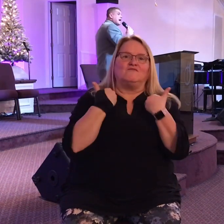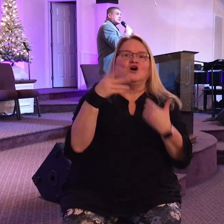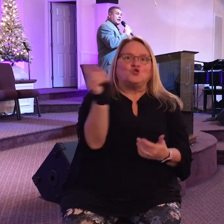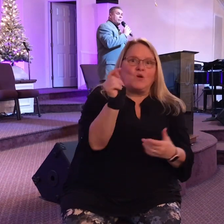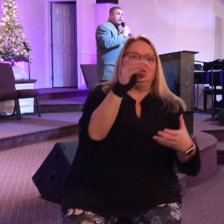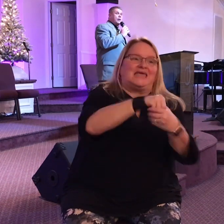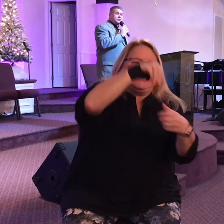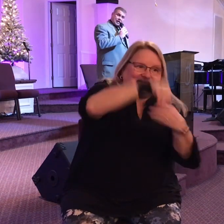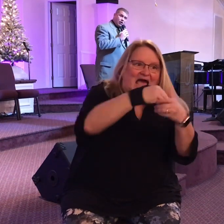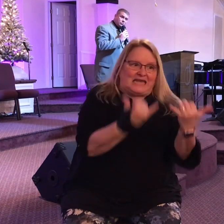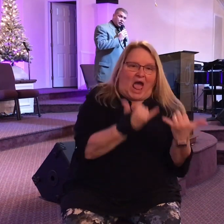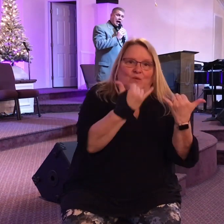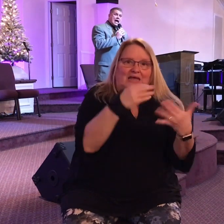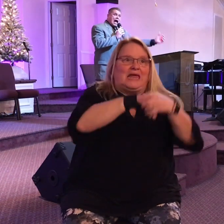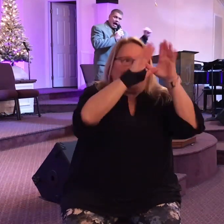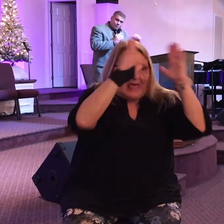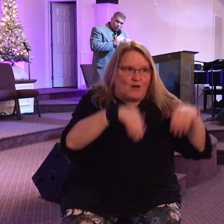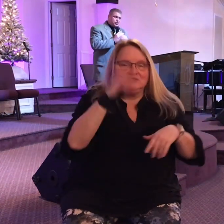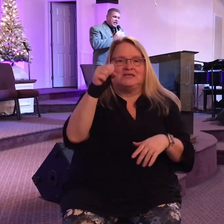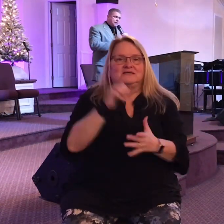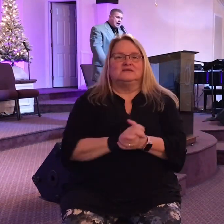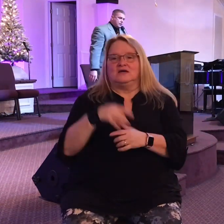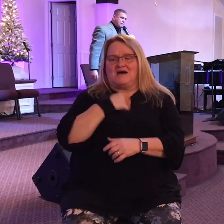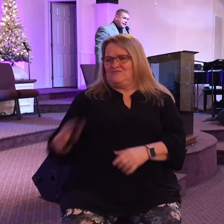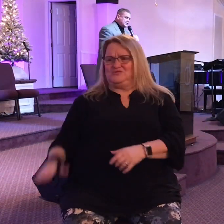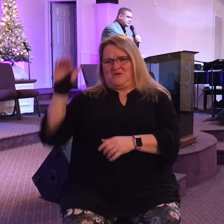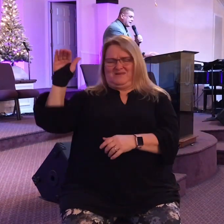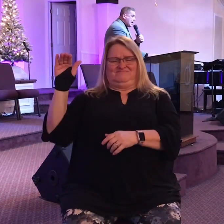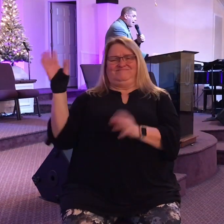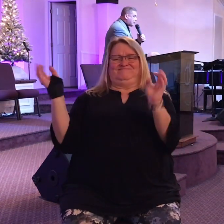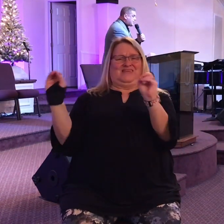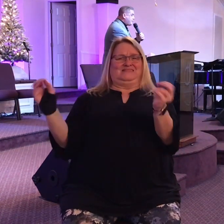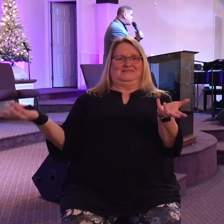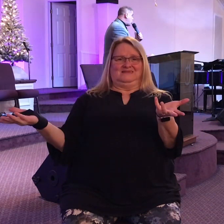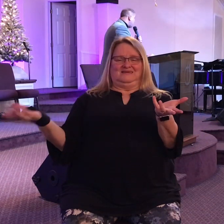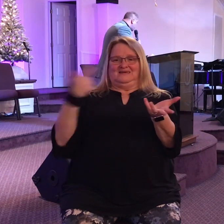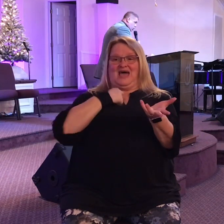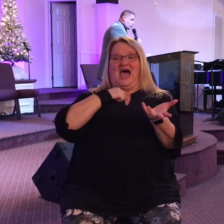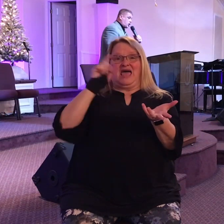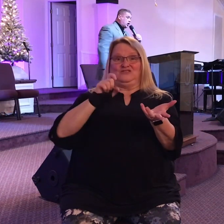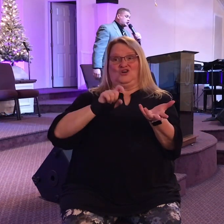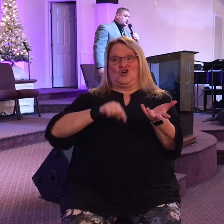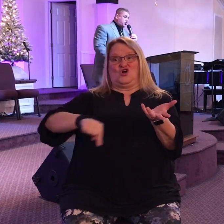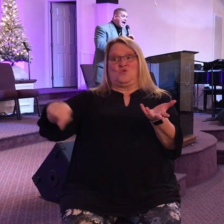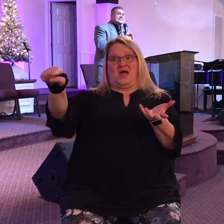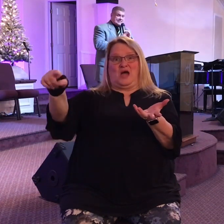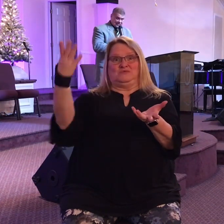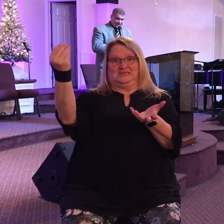Because when I was a little boy, it wasn't so. So I appreciate modern amenities. But I'm going to tell you that the early church